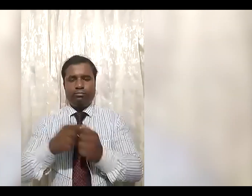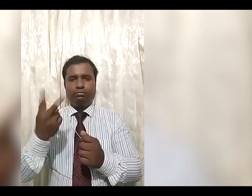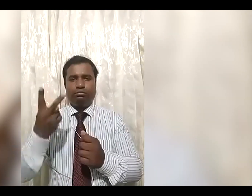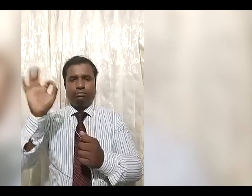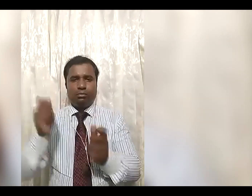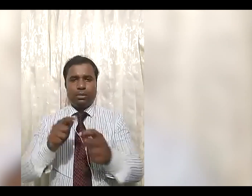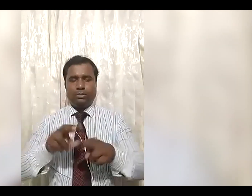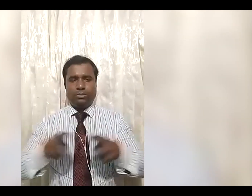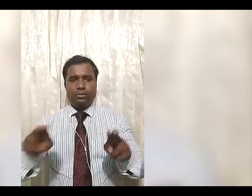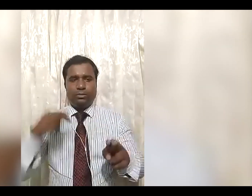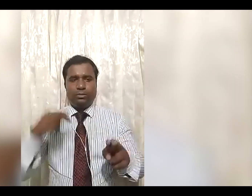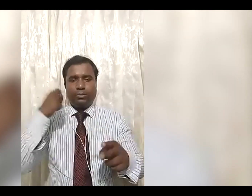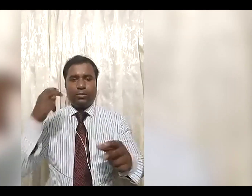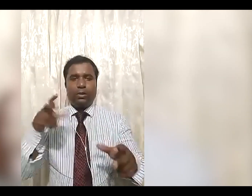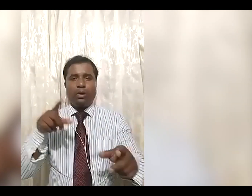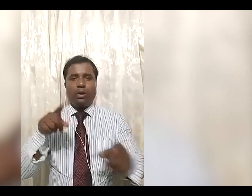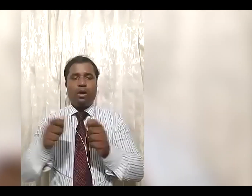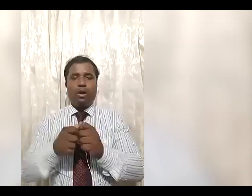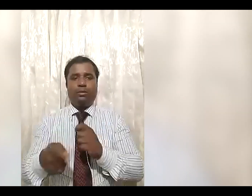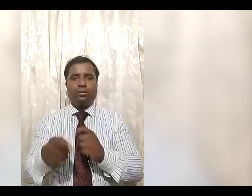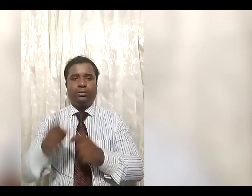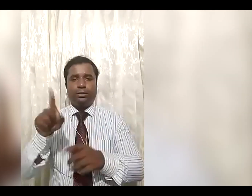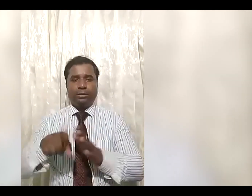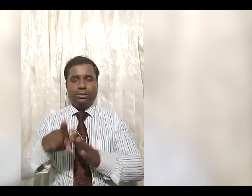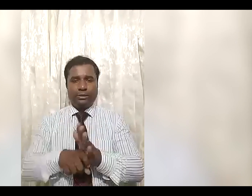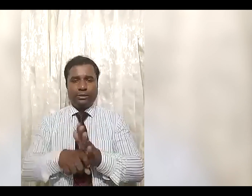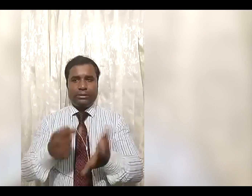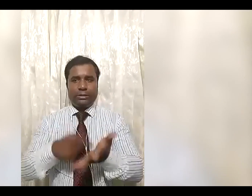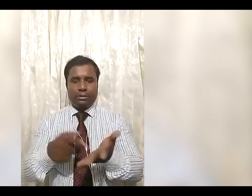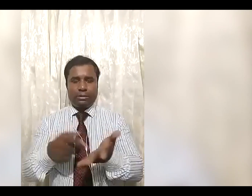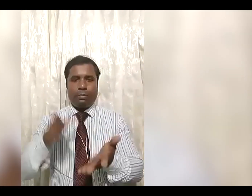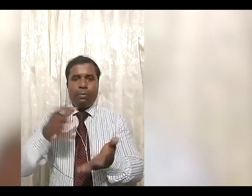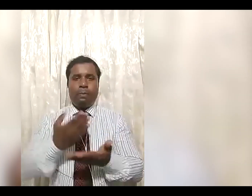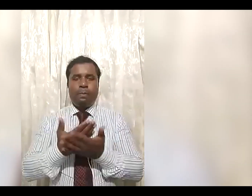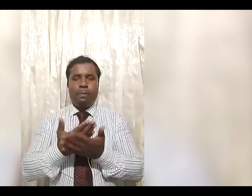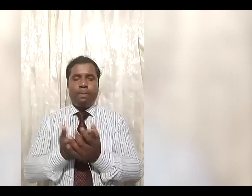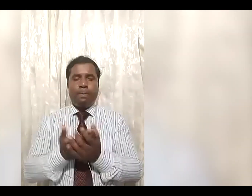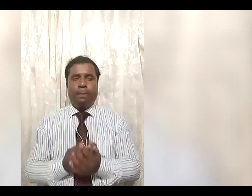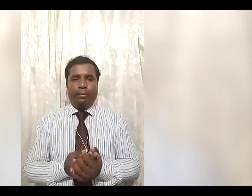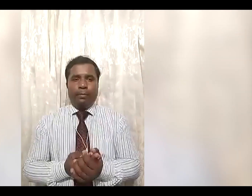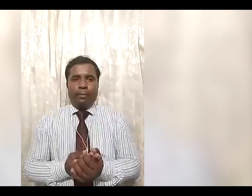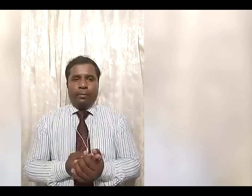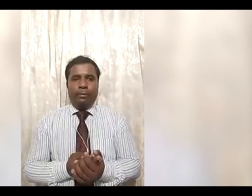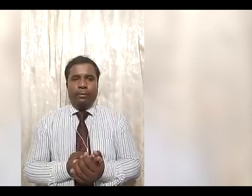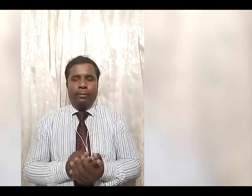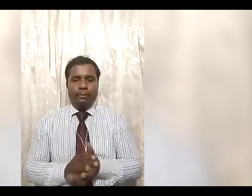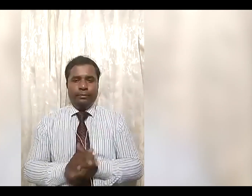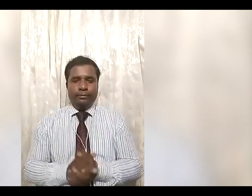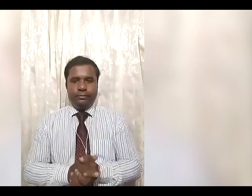similar numbers. And some of the reasons that are given for this are that in the US, the UK,